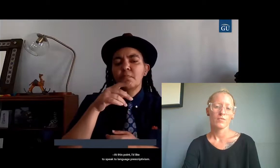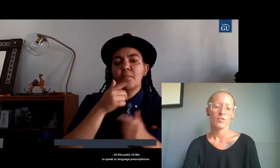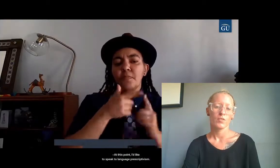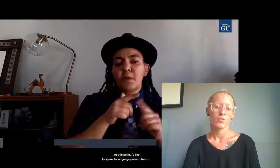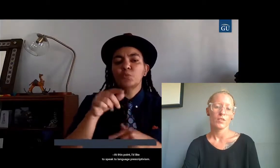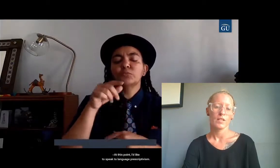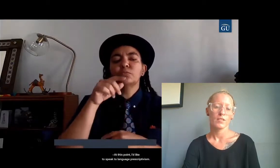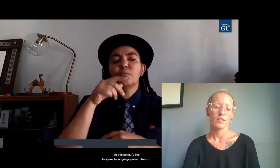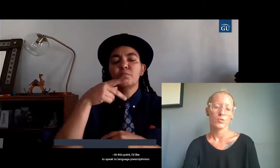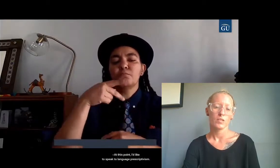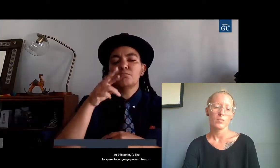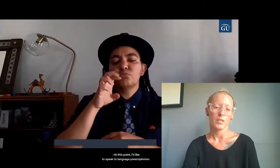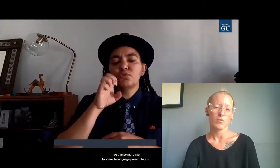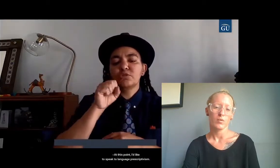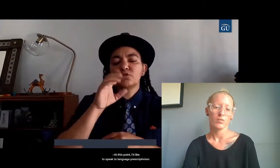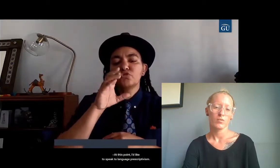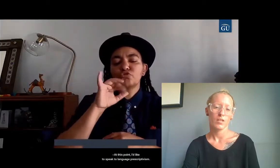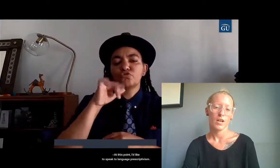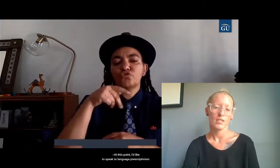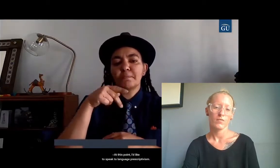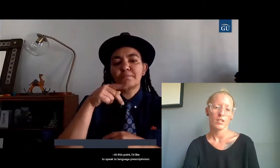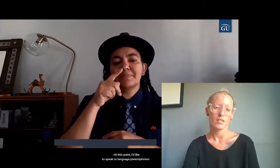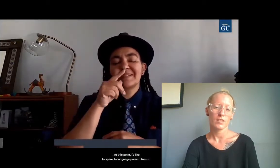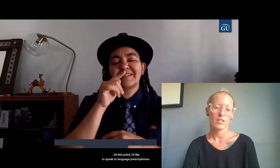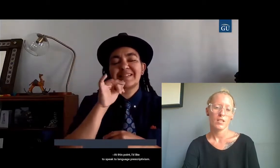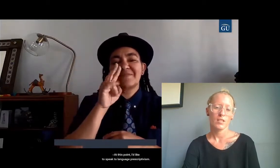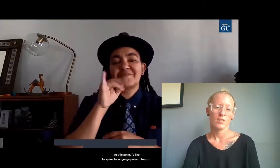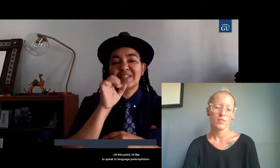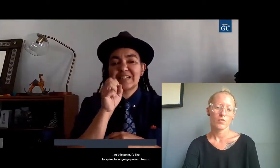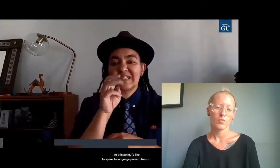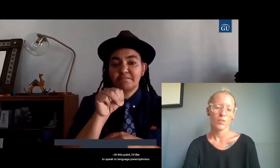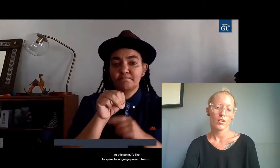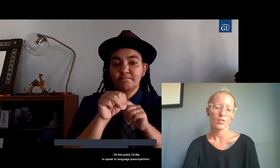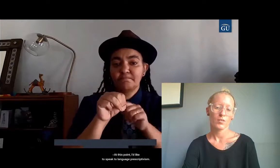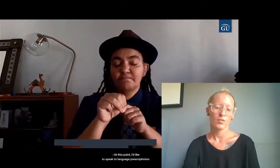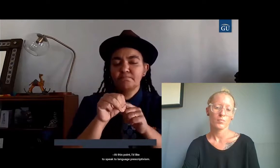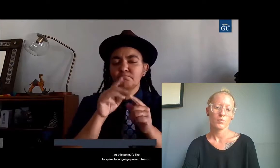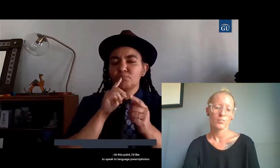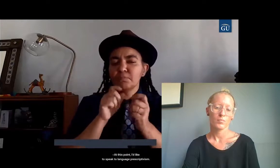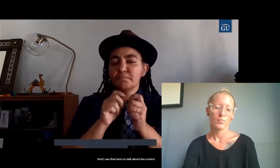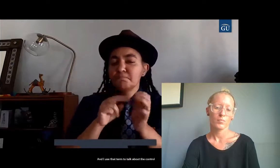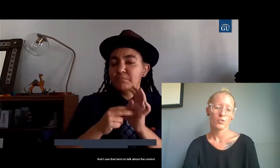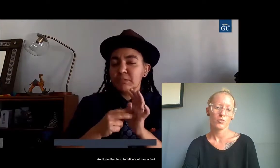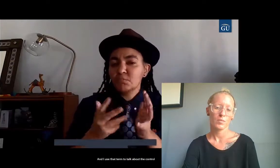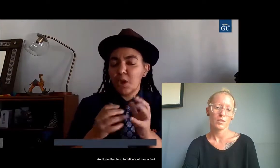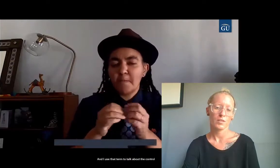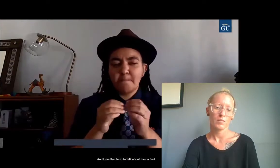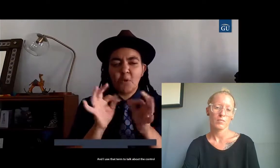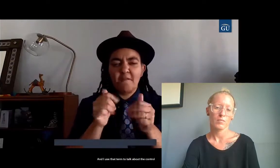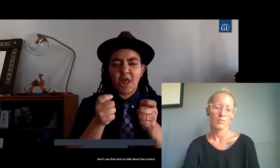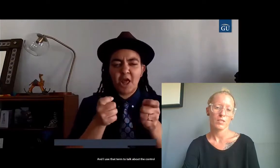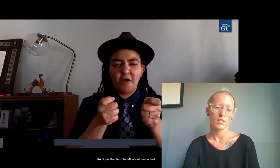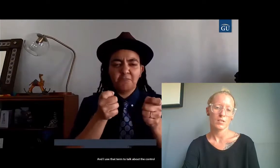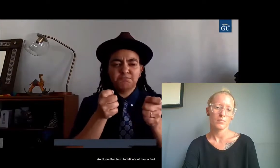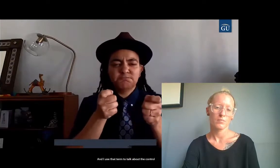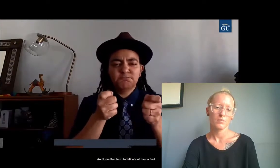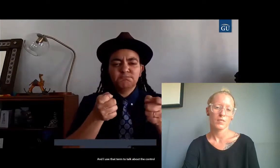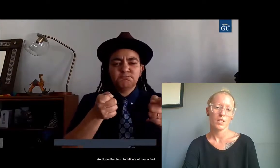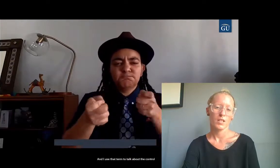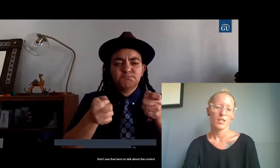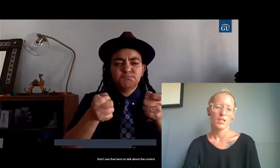We have known that indigenous people has faced different prescriptivism,